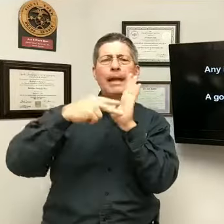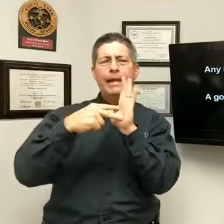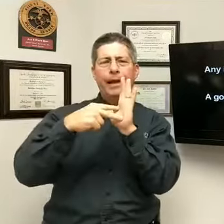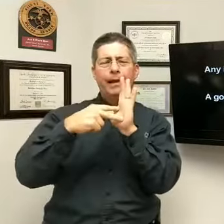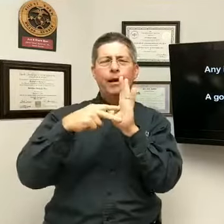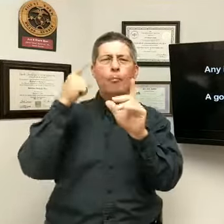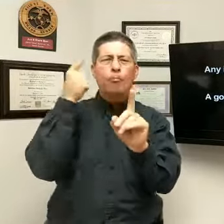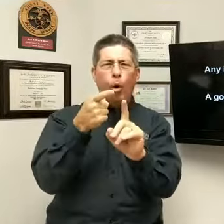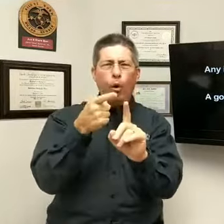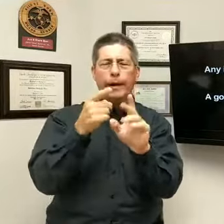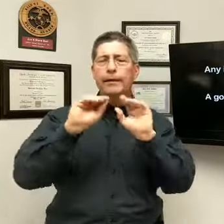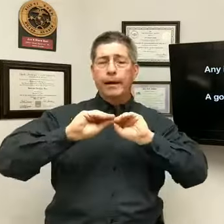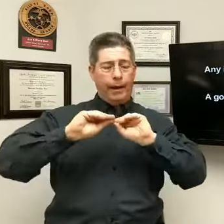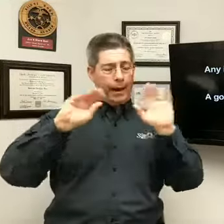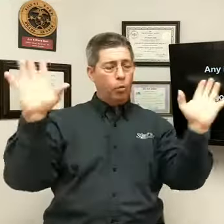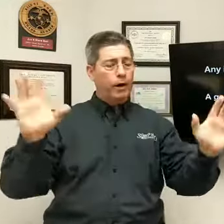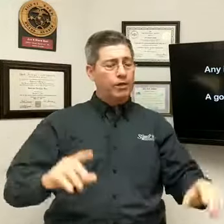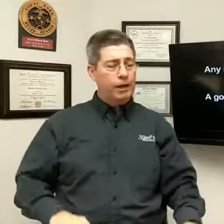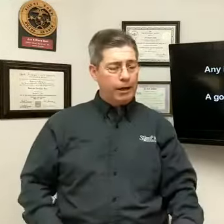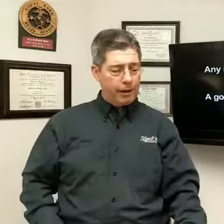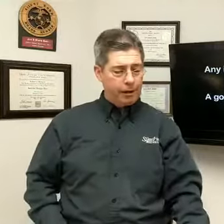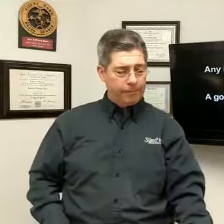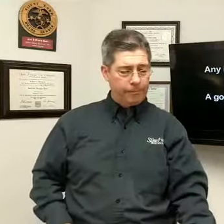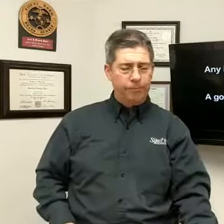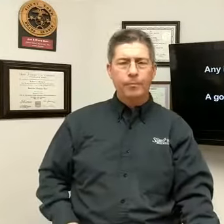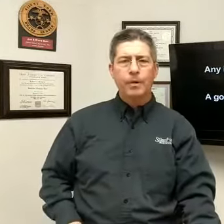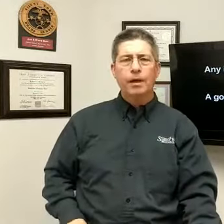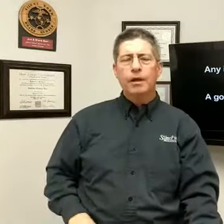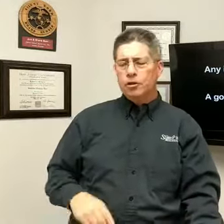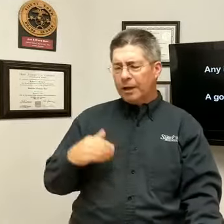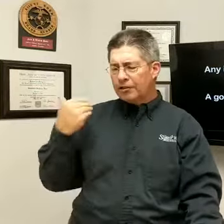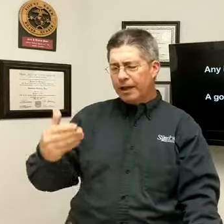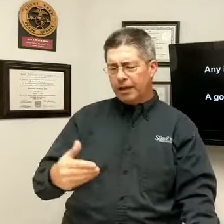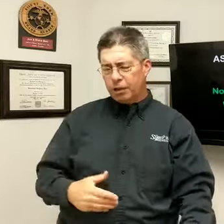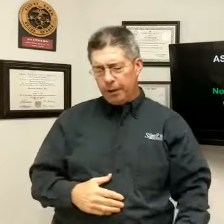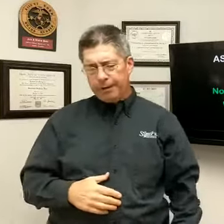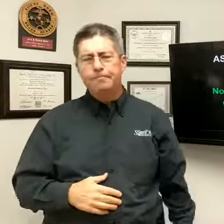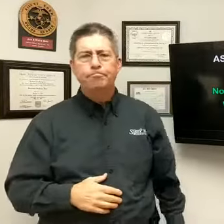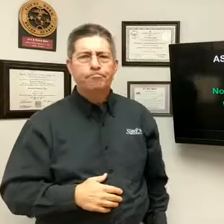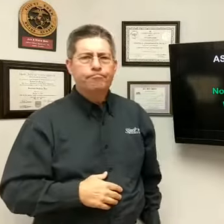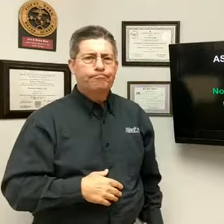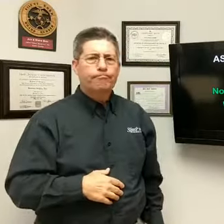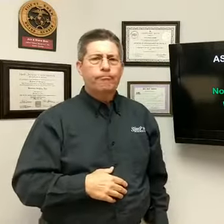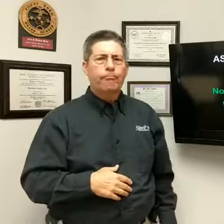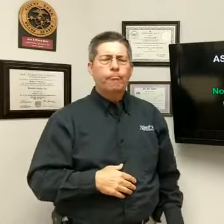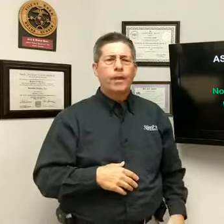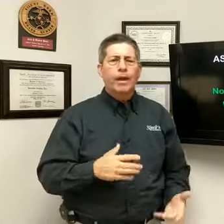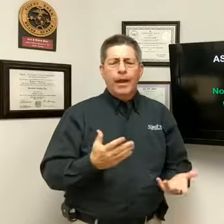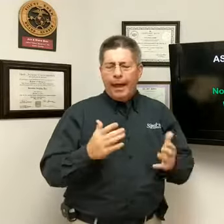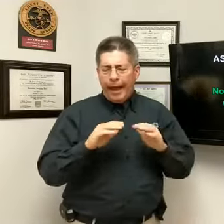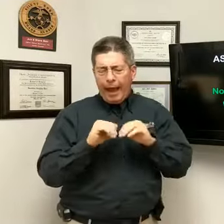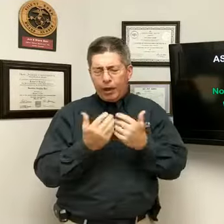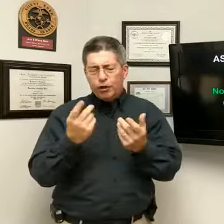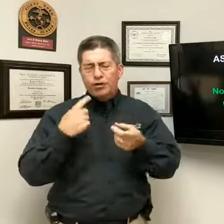meaning, point, and what is clear. So let's get into it. How do you